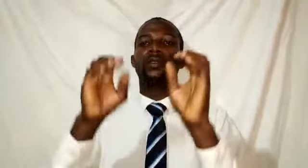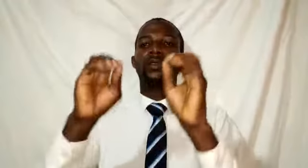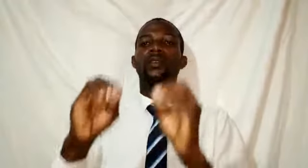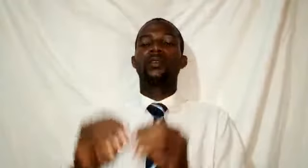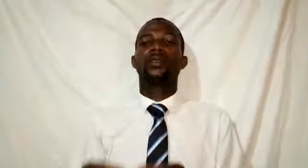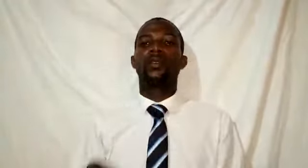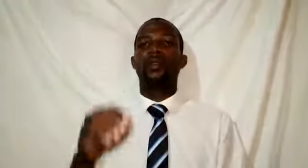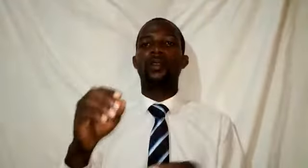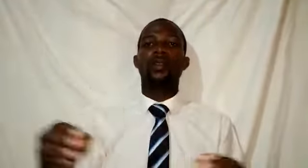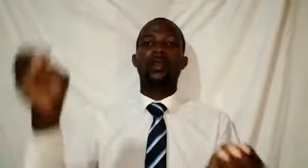Compound interest.